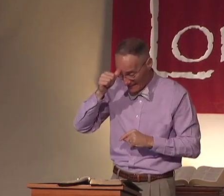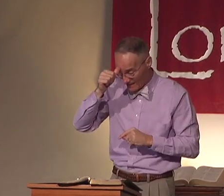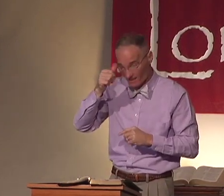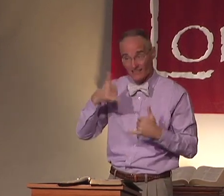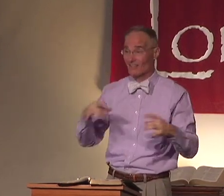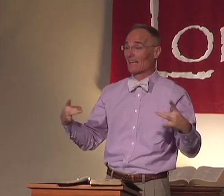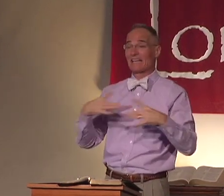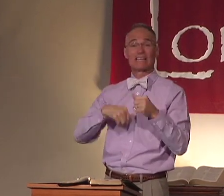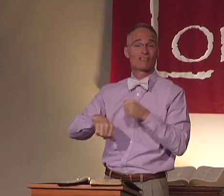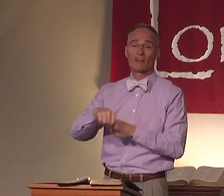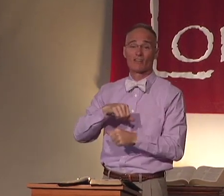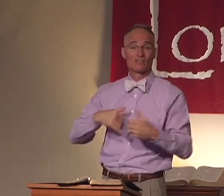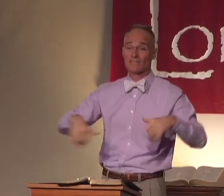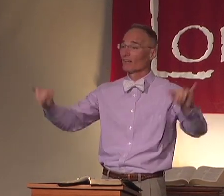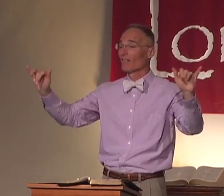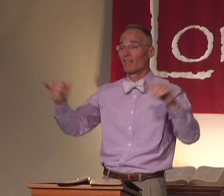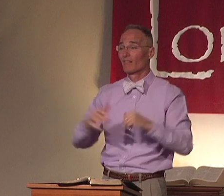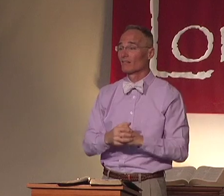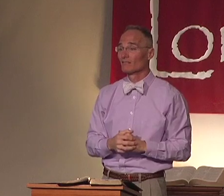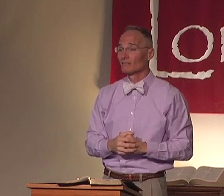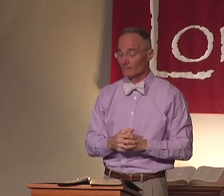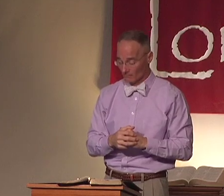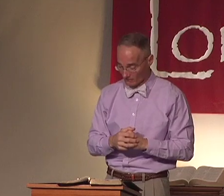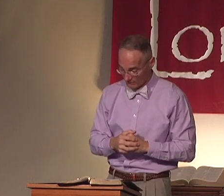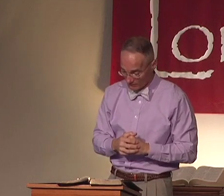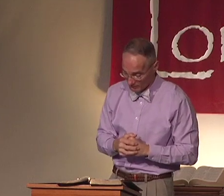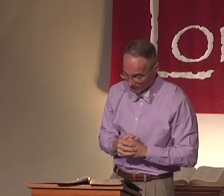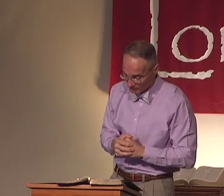Pakistan and India still hate each other, still.